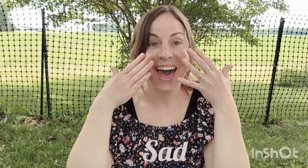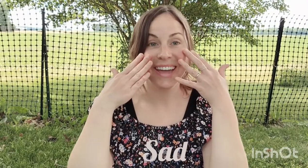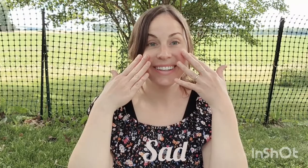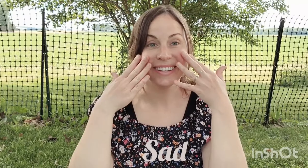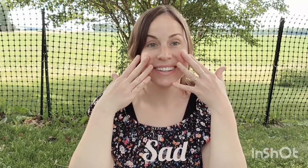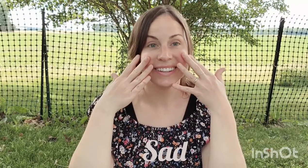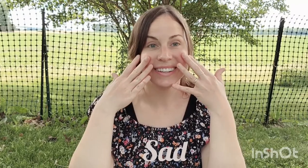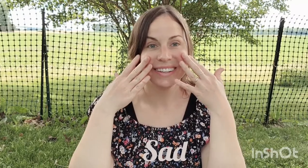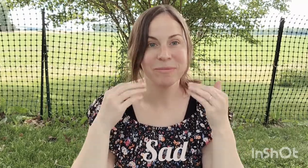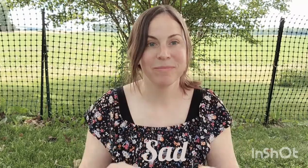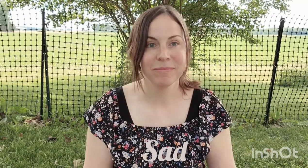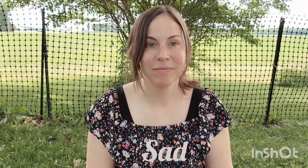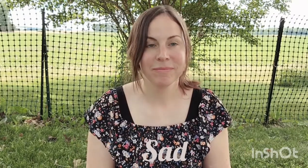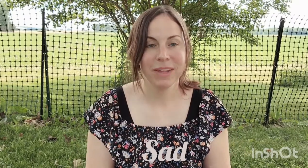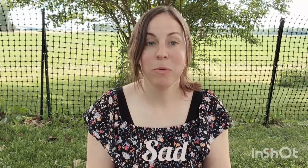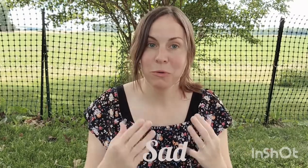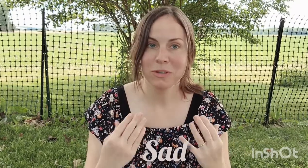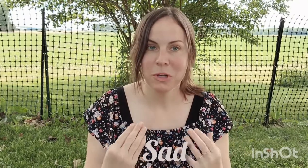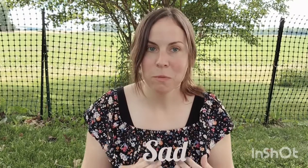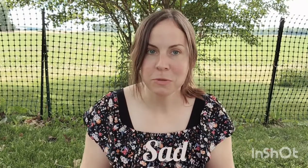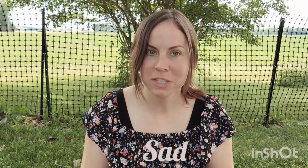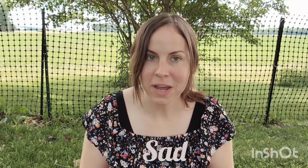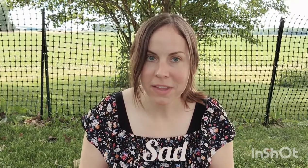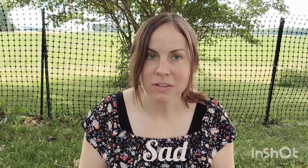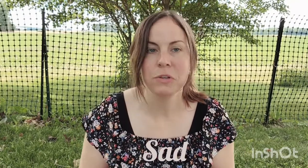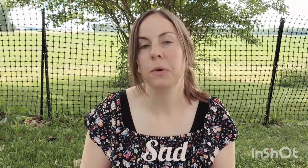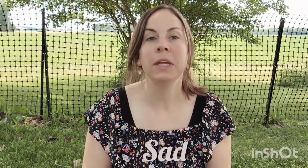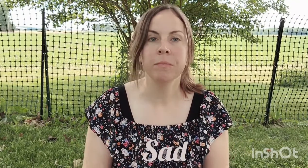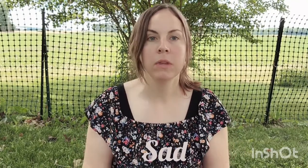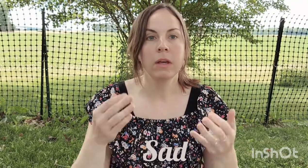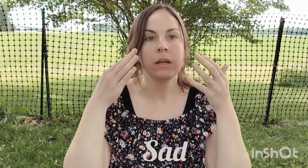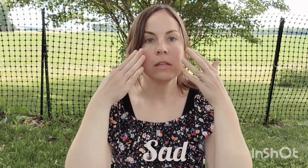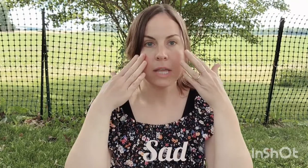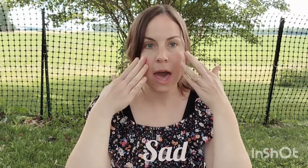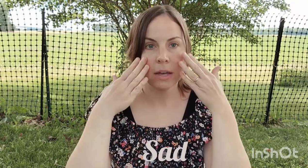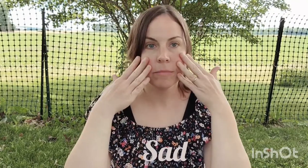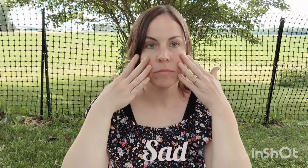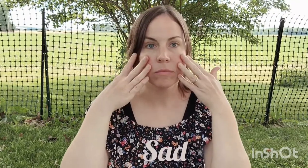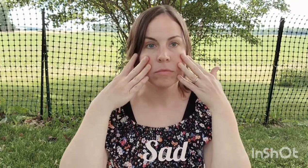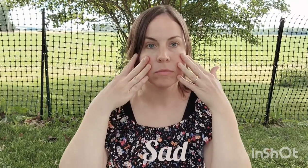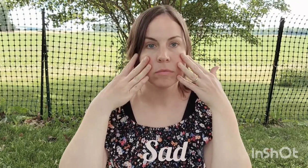Sad. But of course, you don't want to be smiling as you do it. Sad.